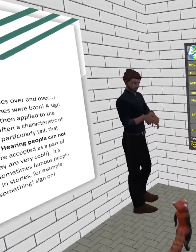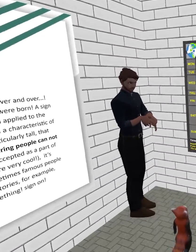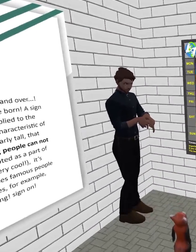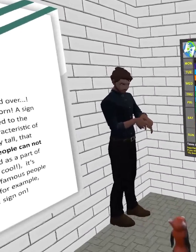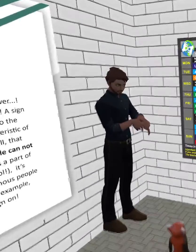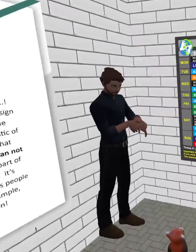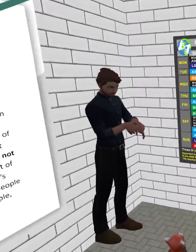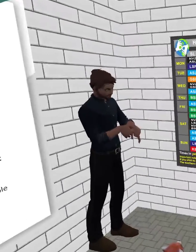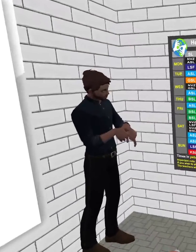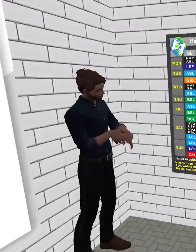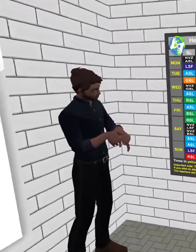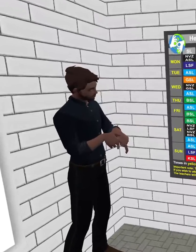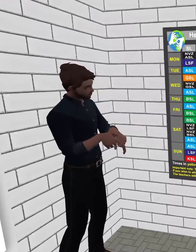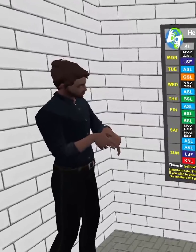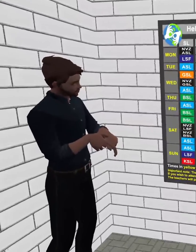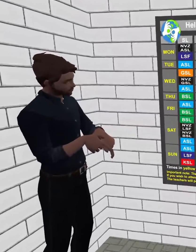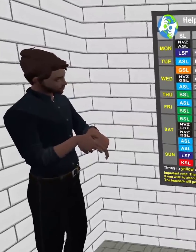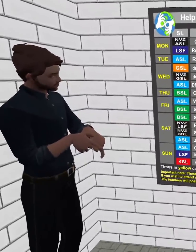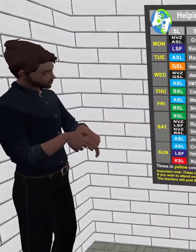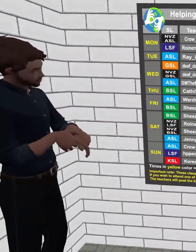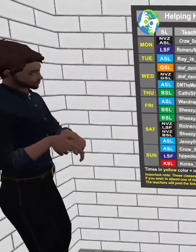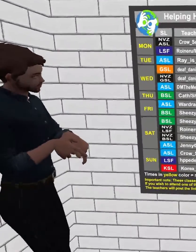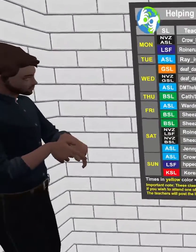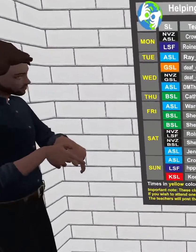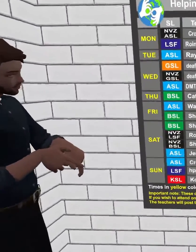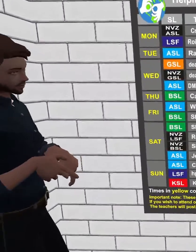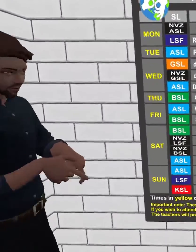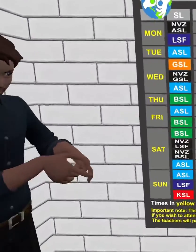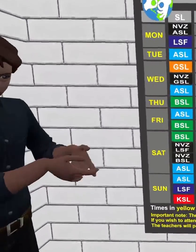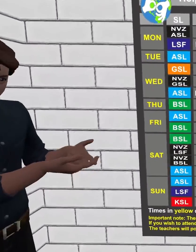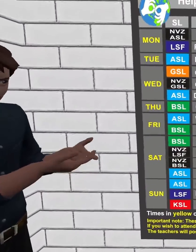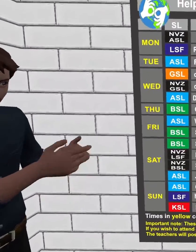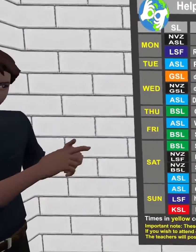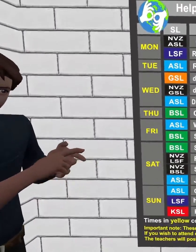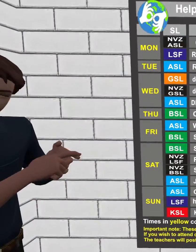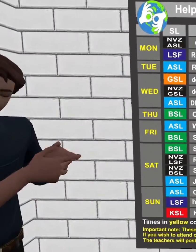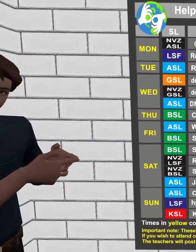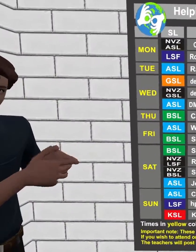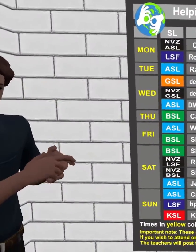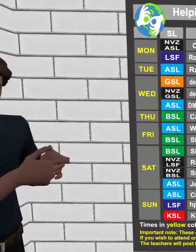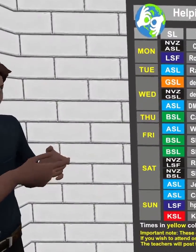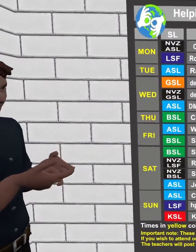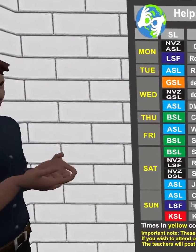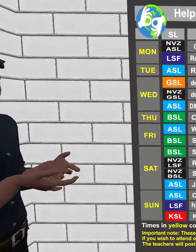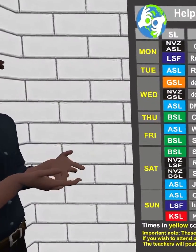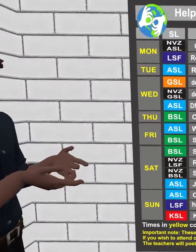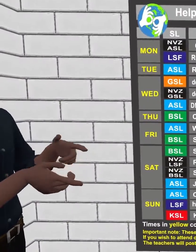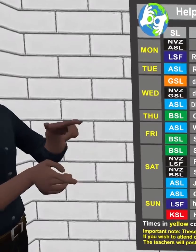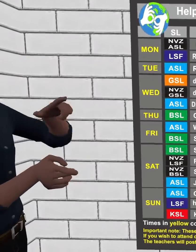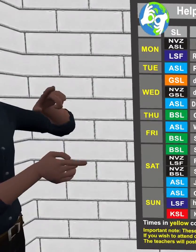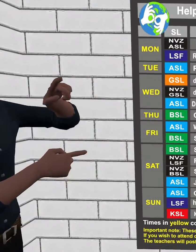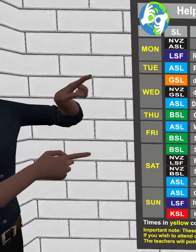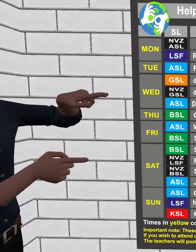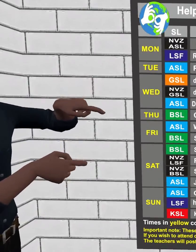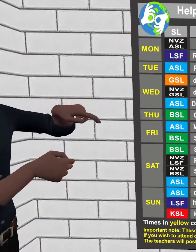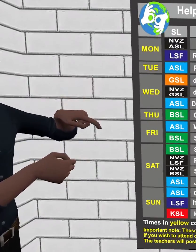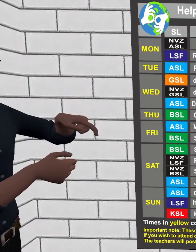And this is what hard. you're able to attend? You know, at the very beginning, just starting out, you could just